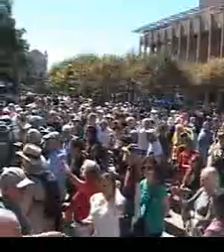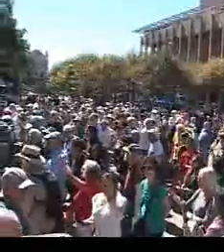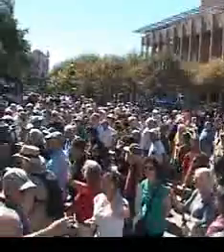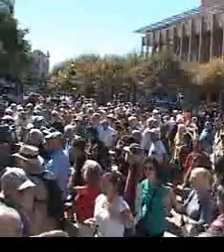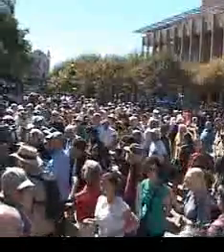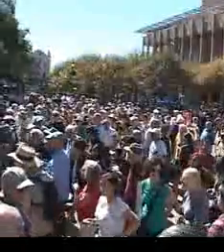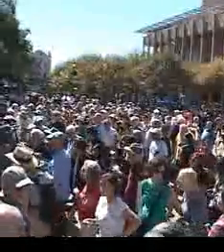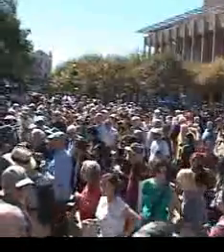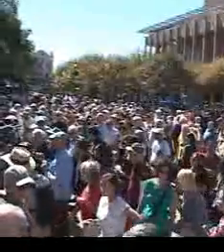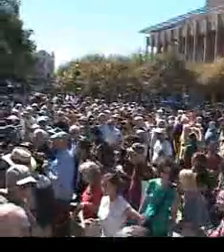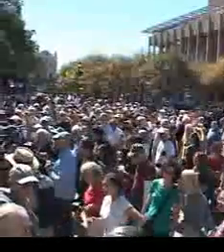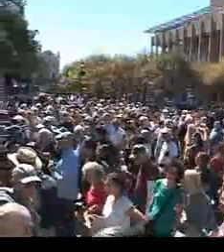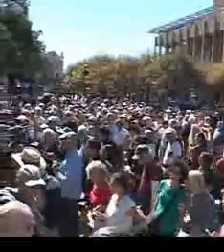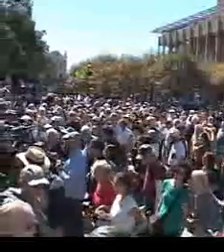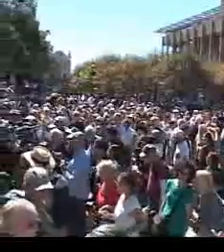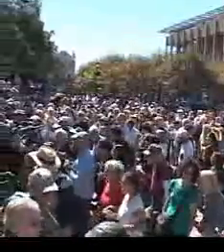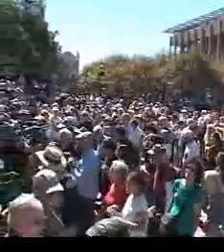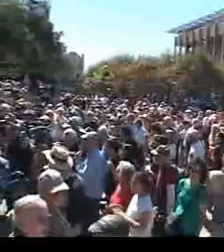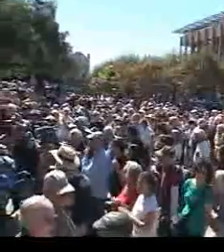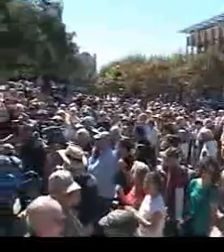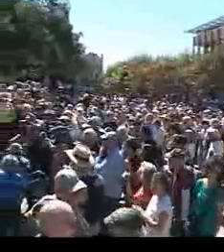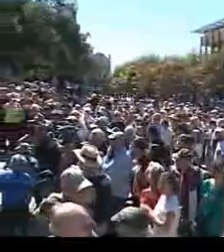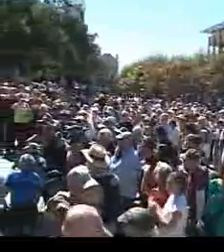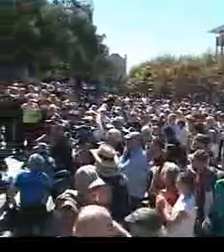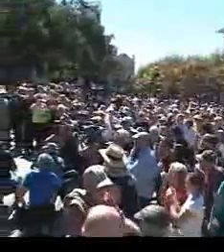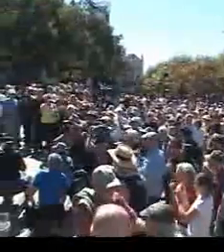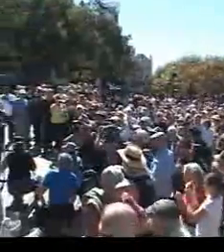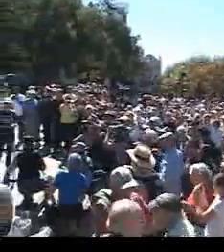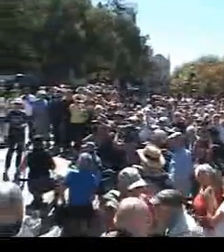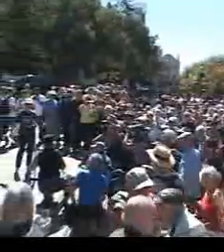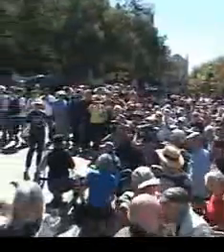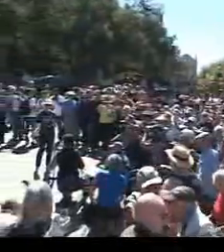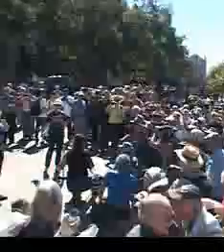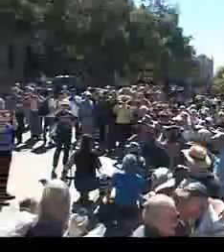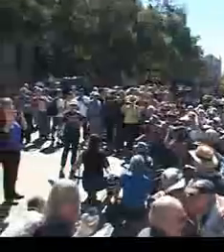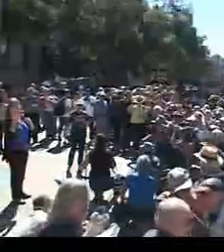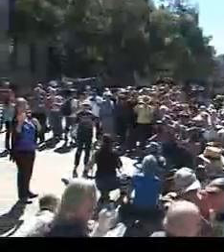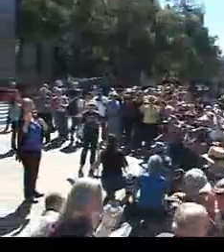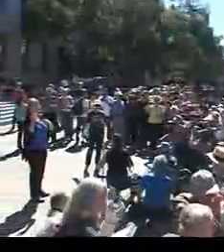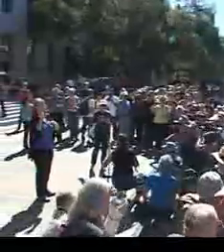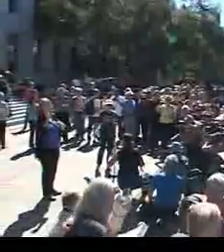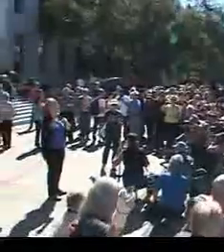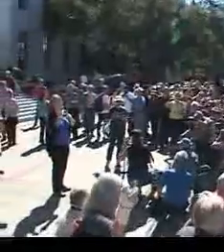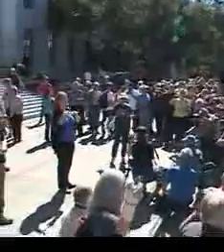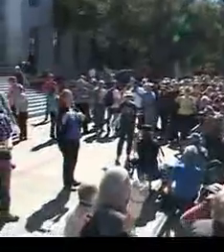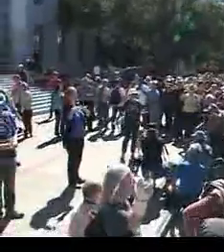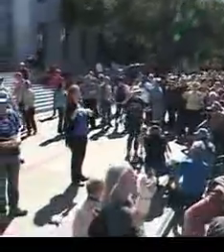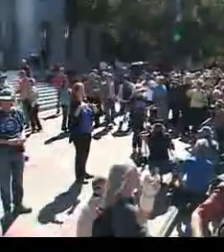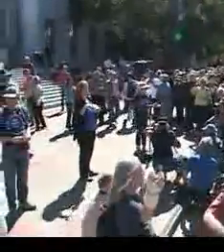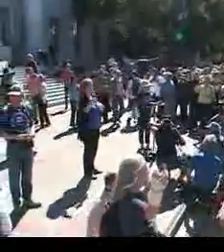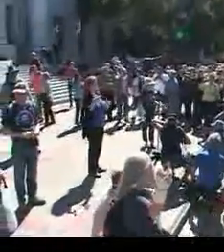Lost input? All right, somebody who knows something.